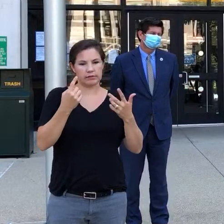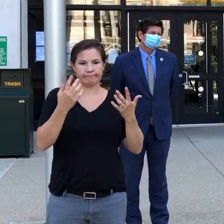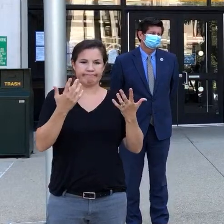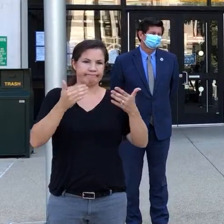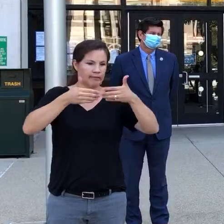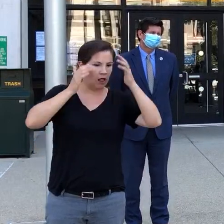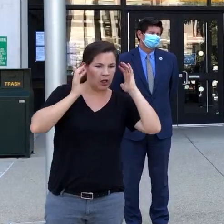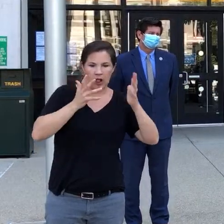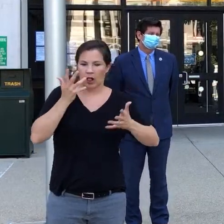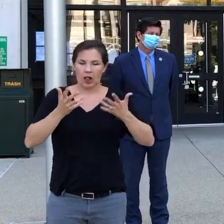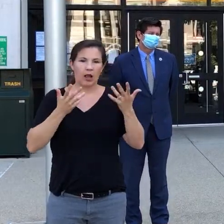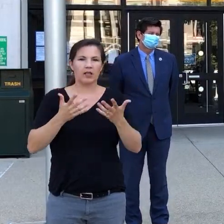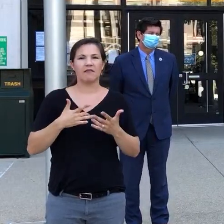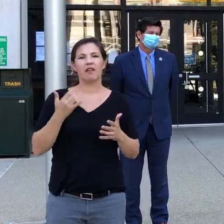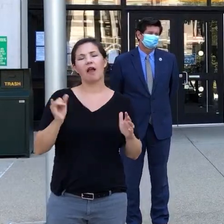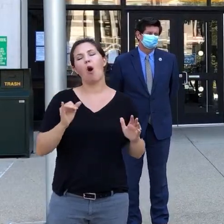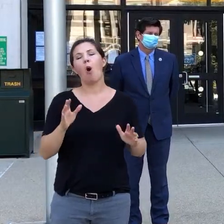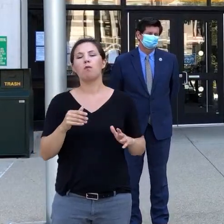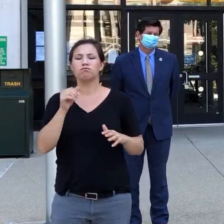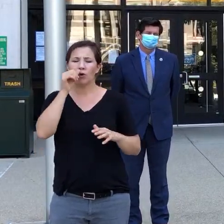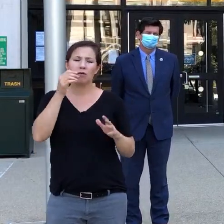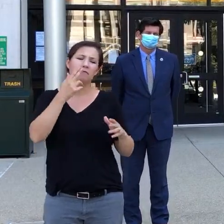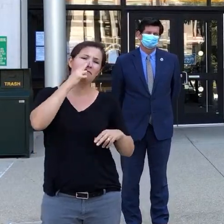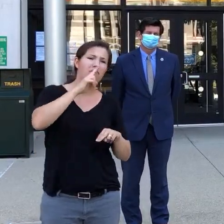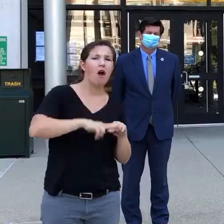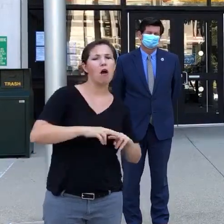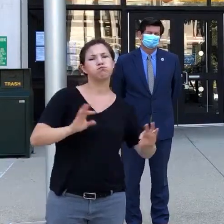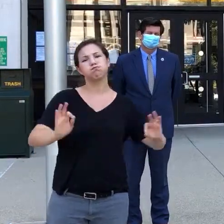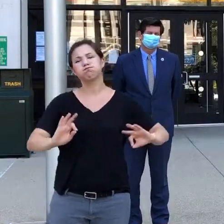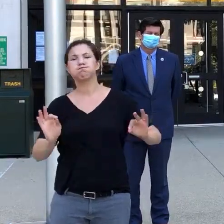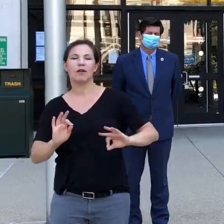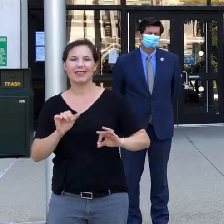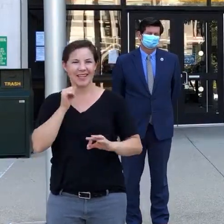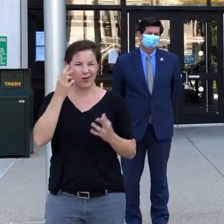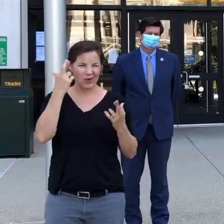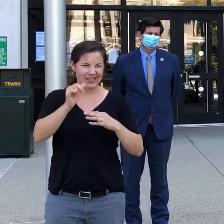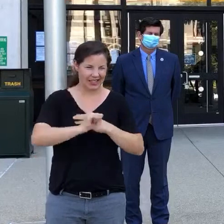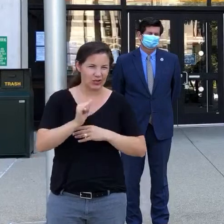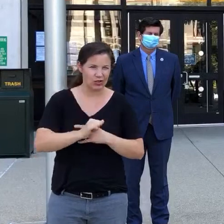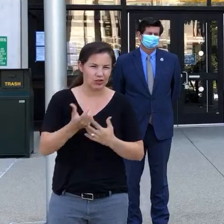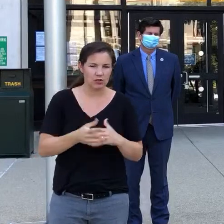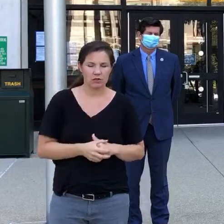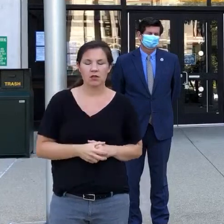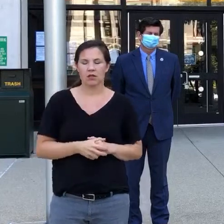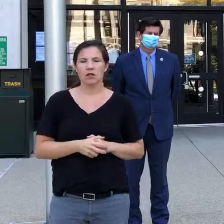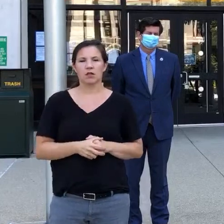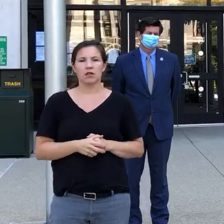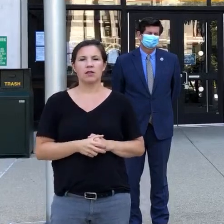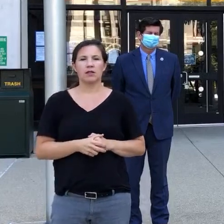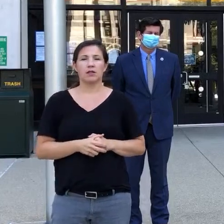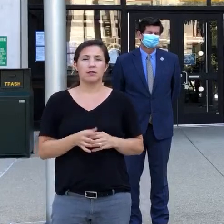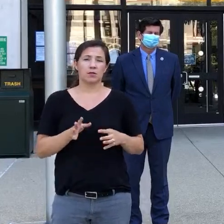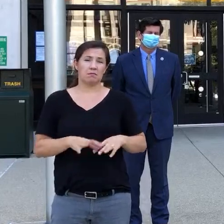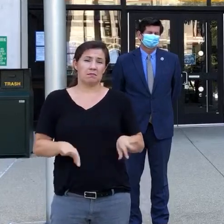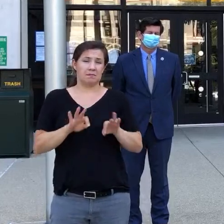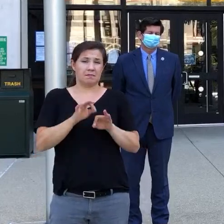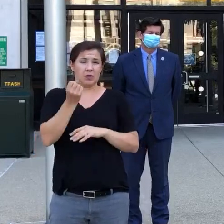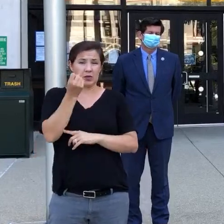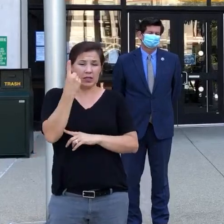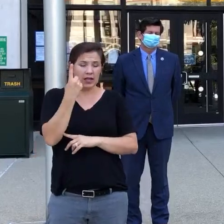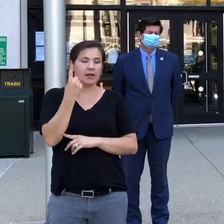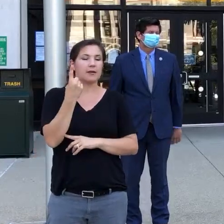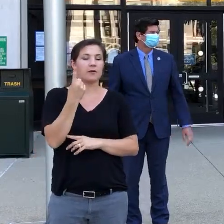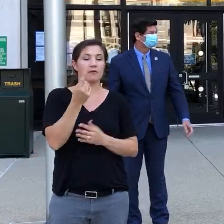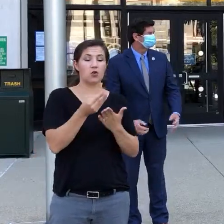as recreational, something fun, and not realizing about the danger. So we have to understand that every time